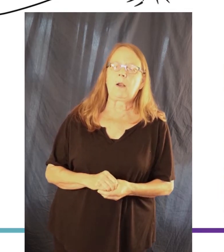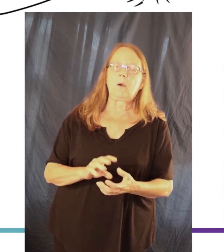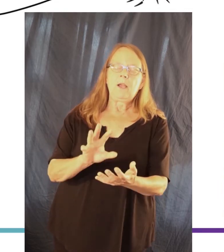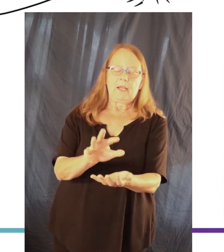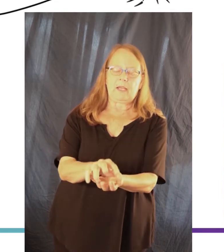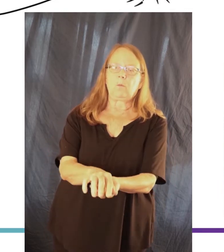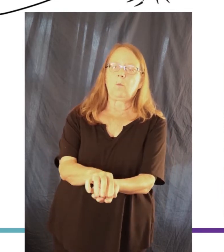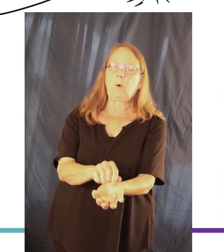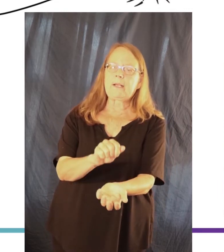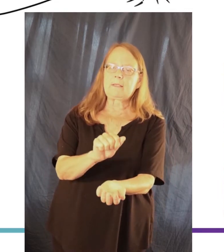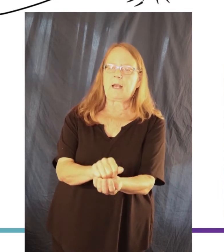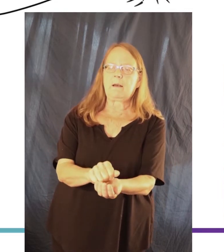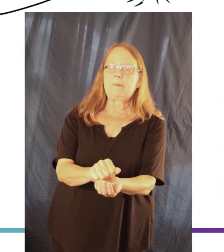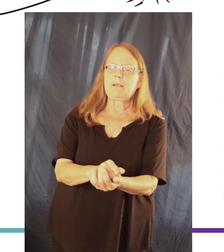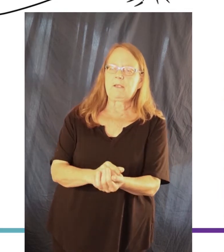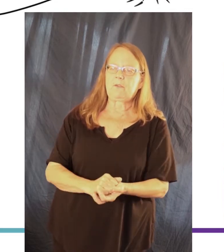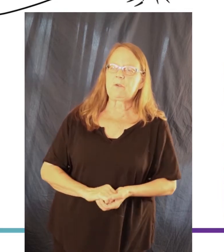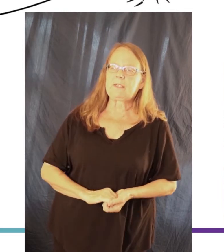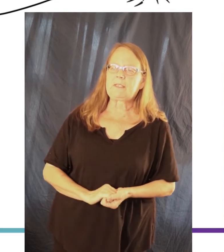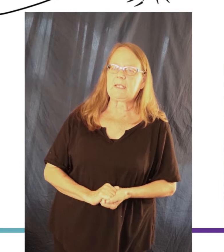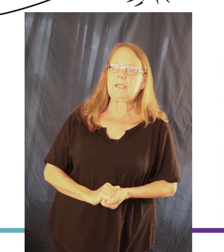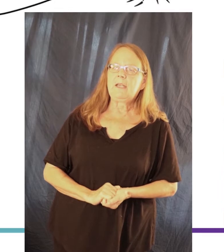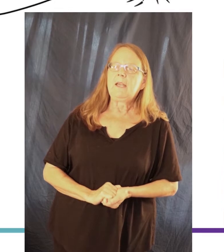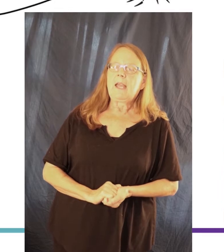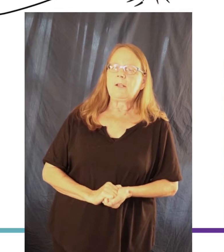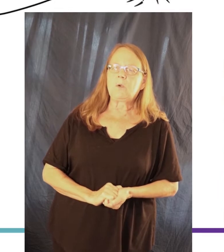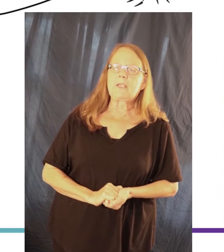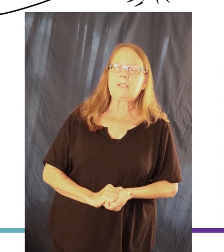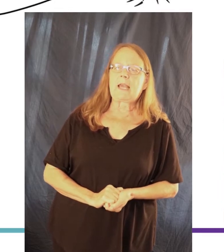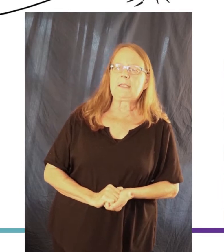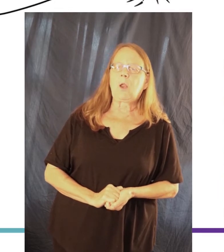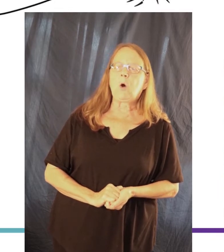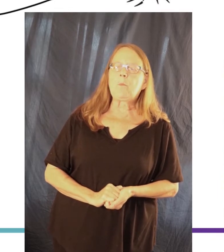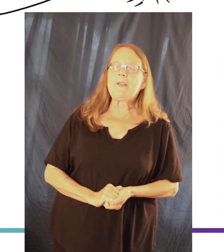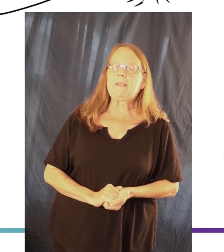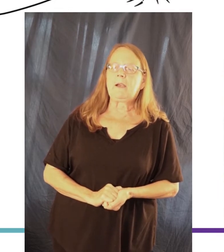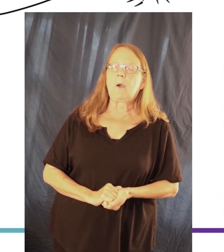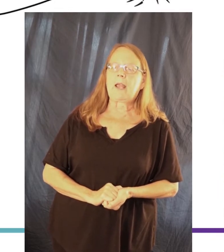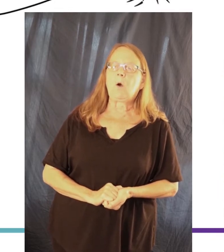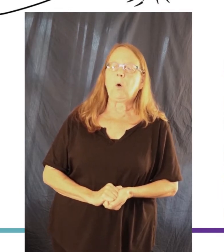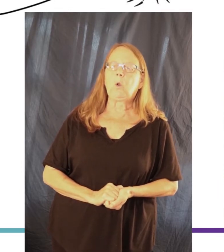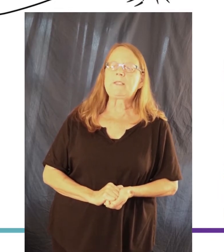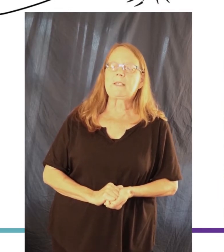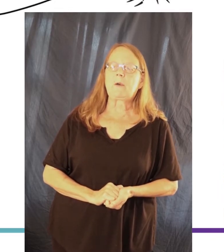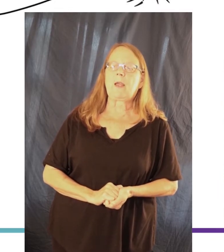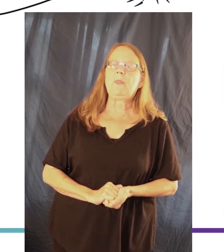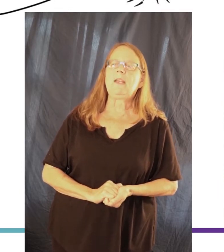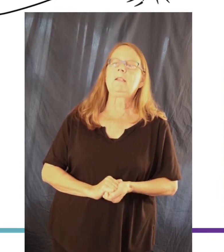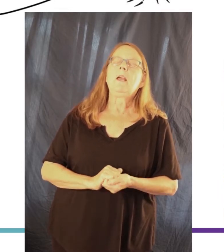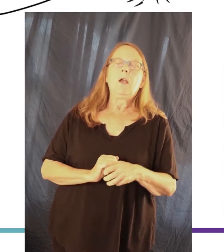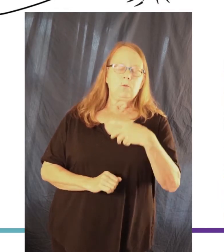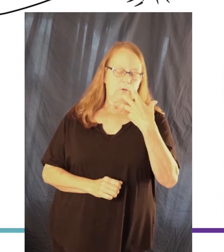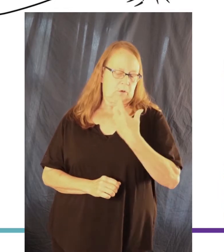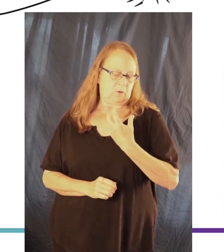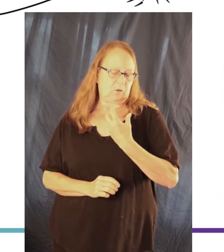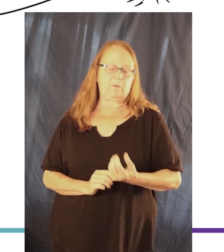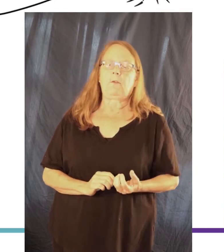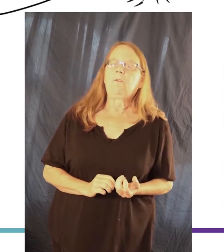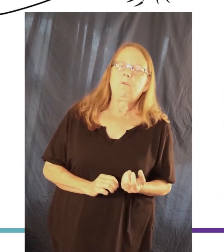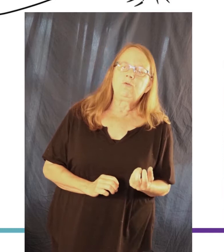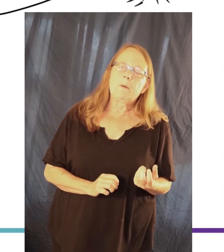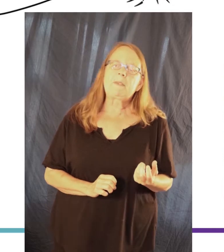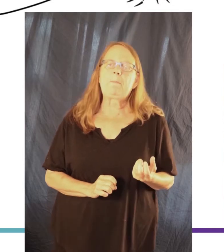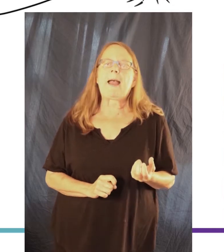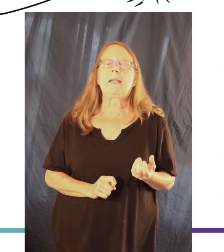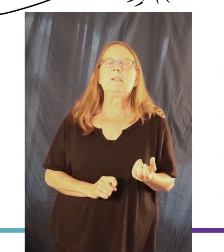in the water. It wicks up if you can see. It goes into that little opening there and holds there and then sort